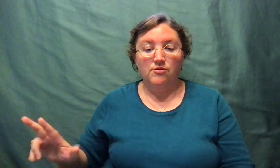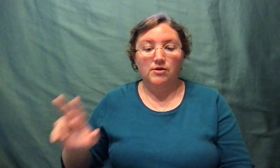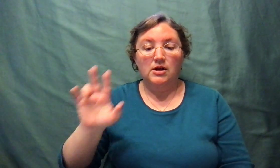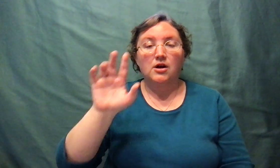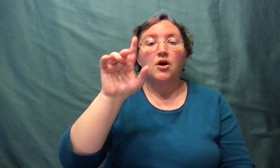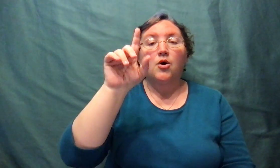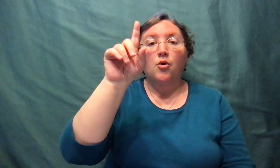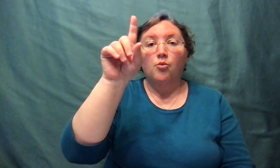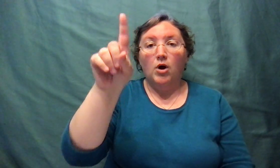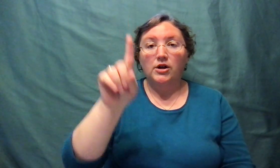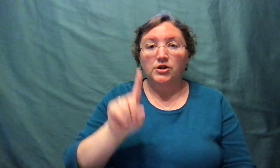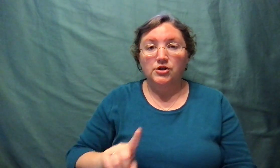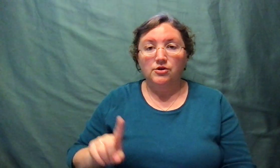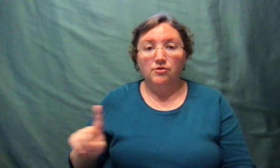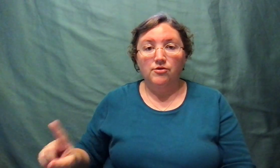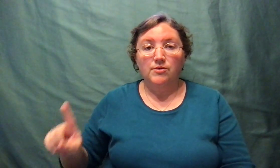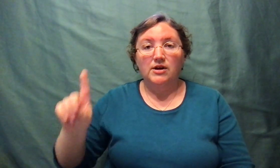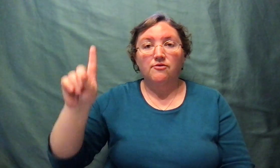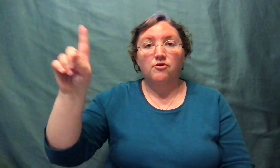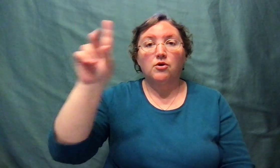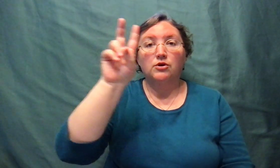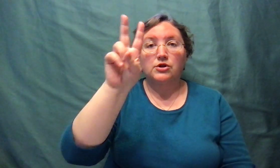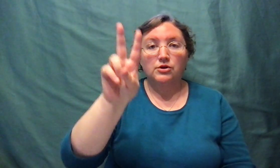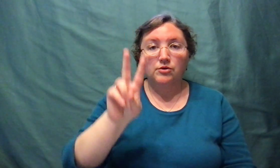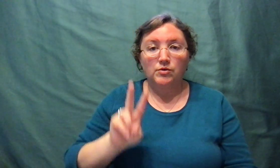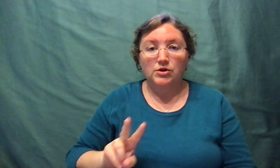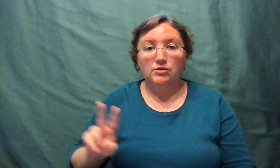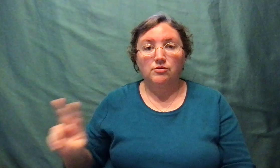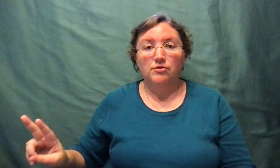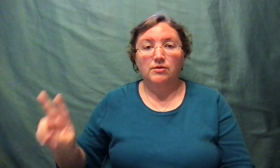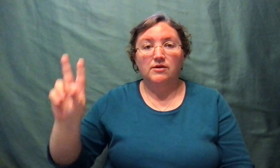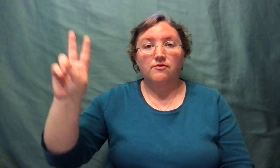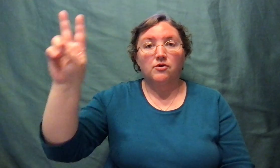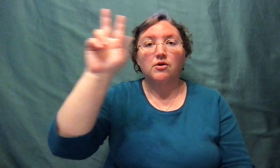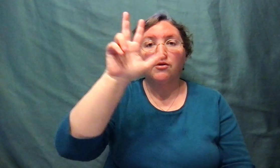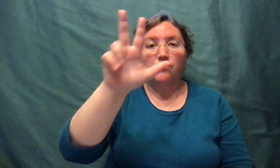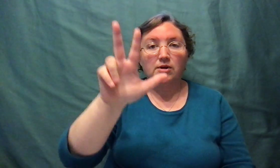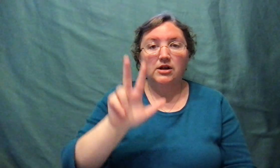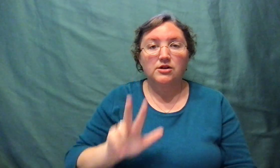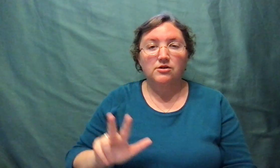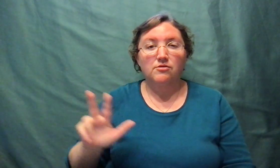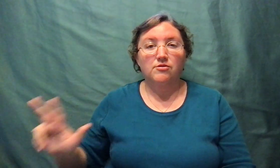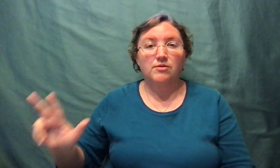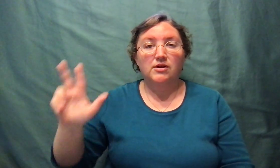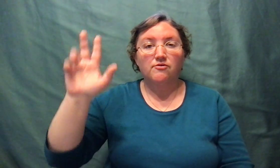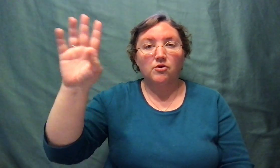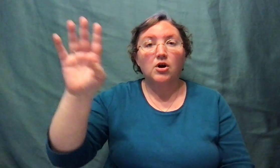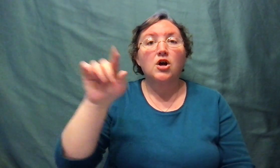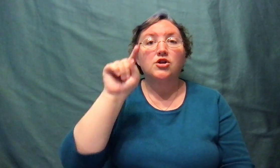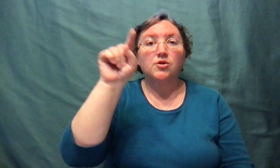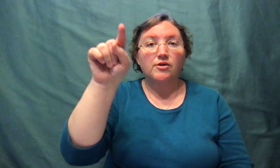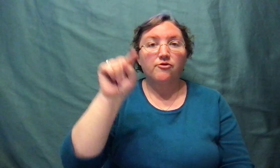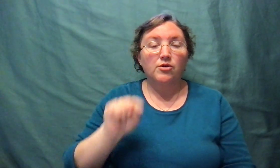3, 1, 2, 3, 4, 2, 2, 3, 4, 3, 2, 3, 4, showing 4